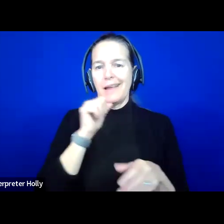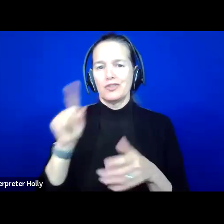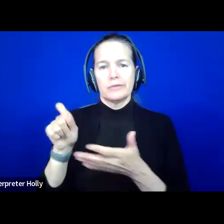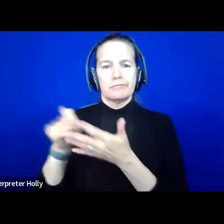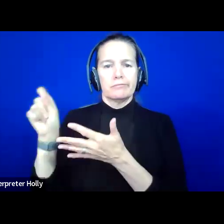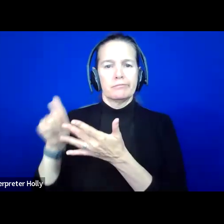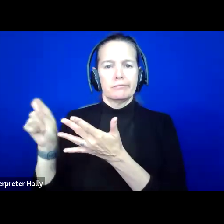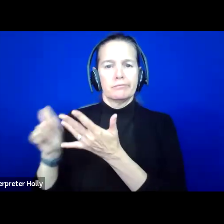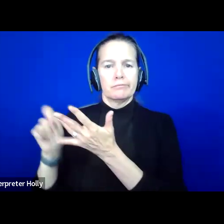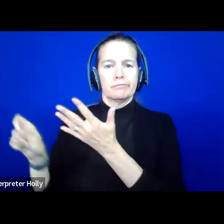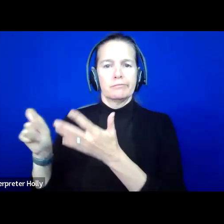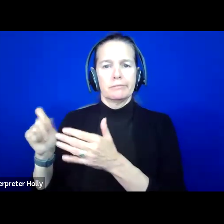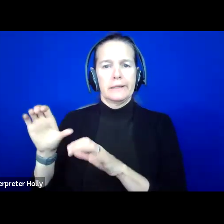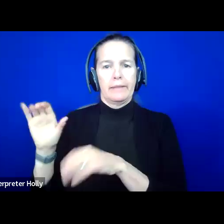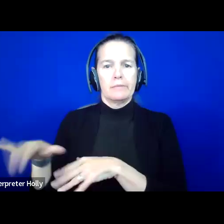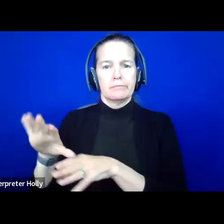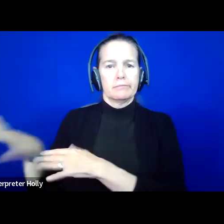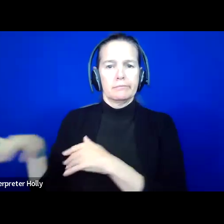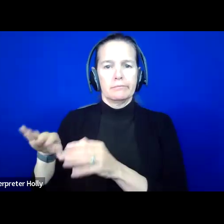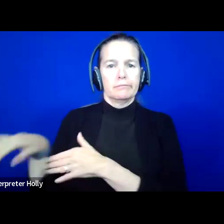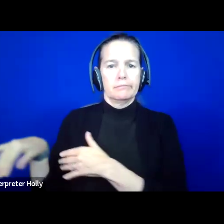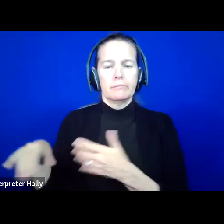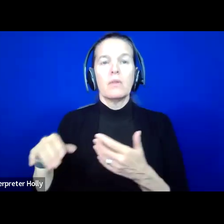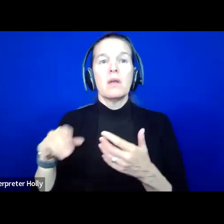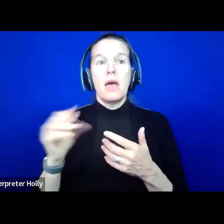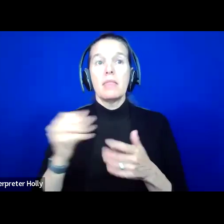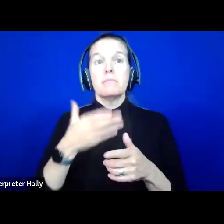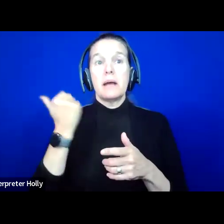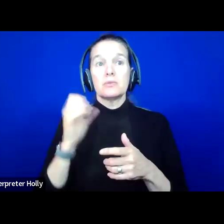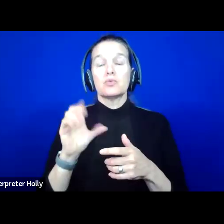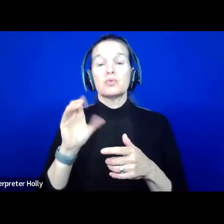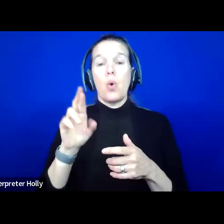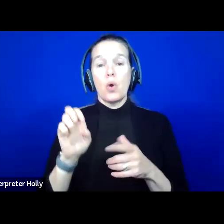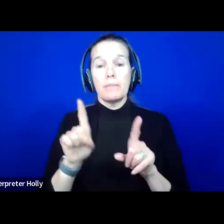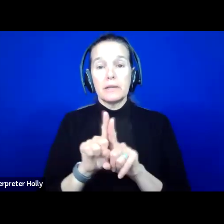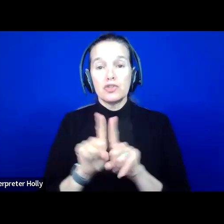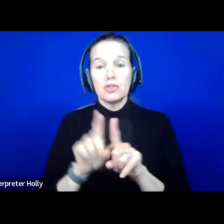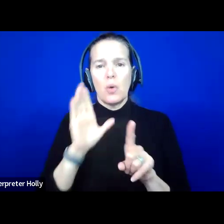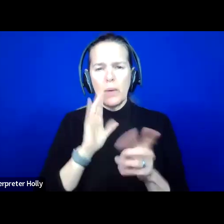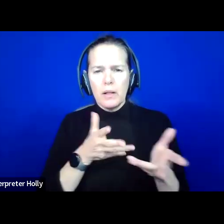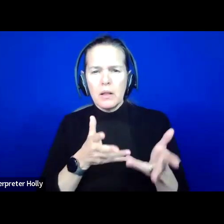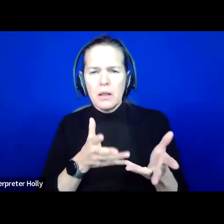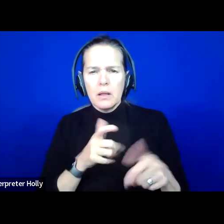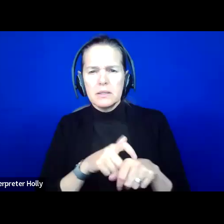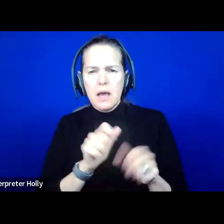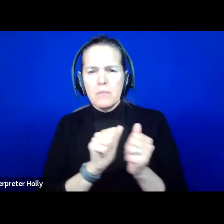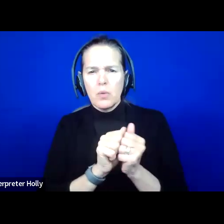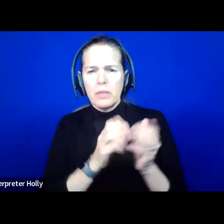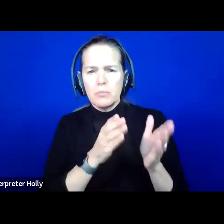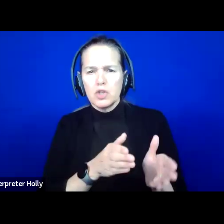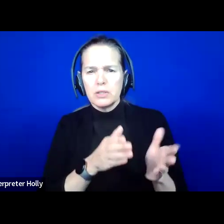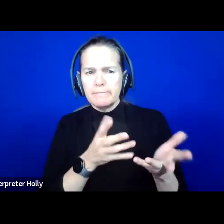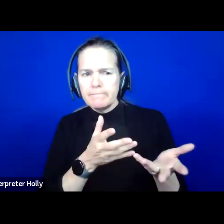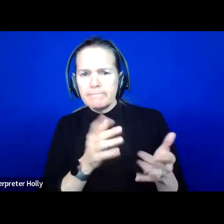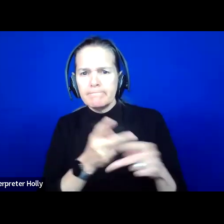score mentors really meet the clients where they are and spend time understanding their unique needs while at the same time